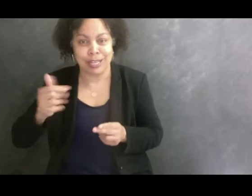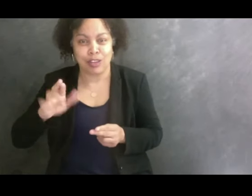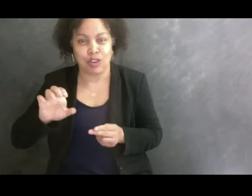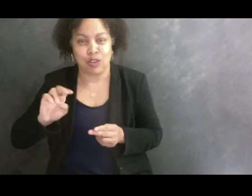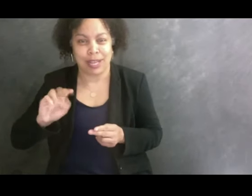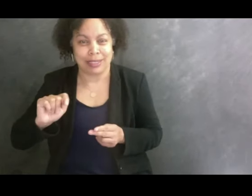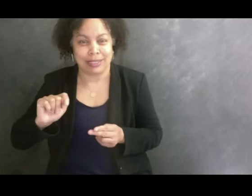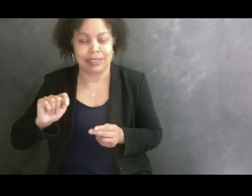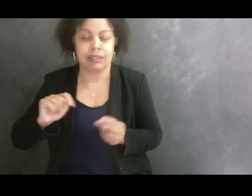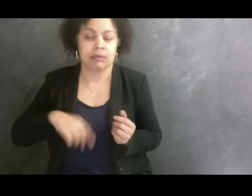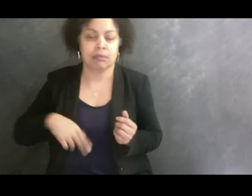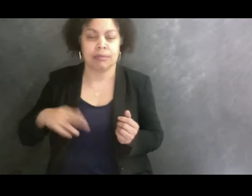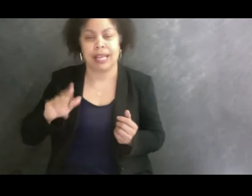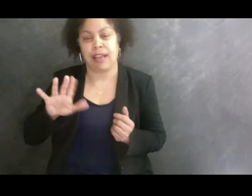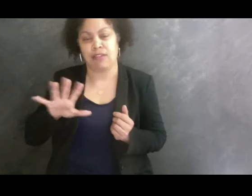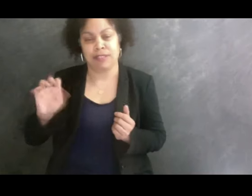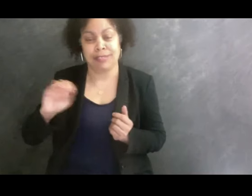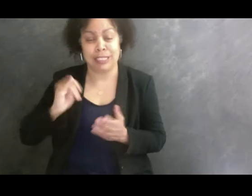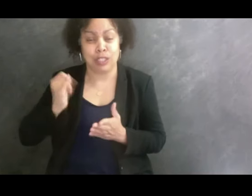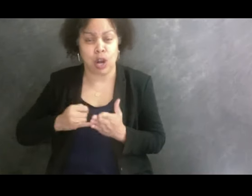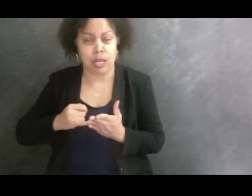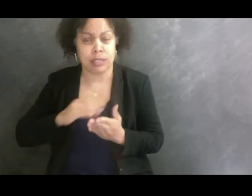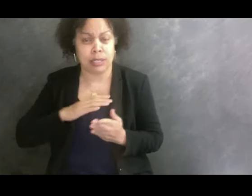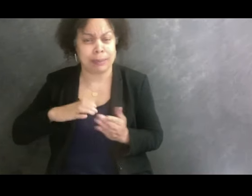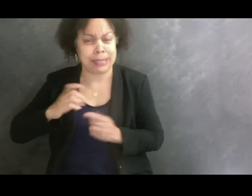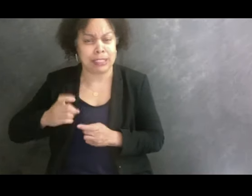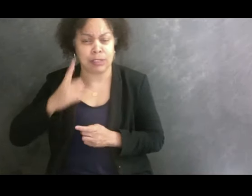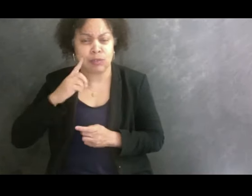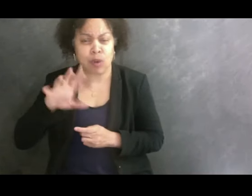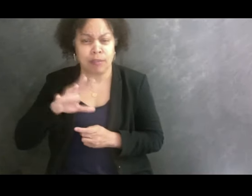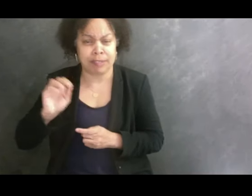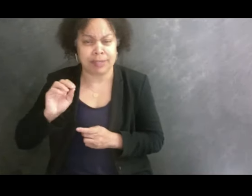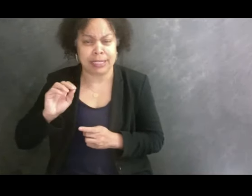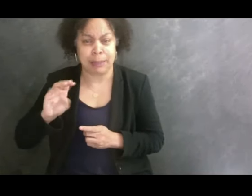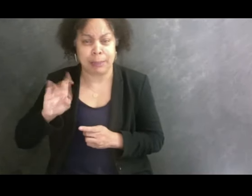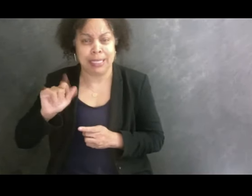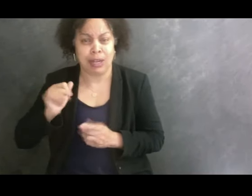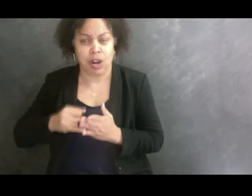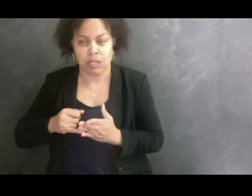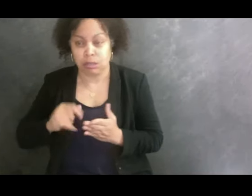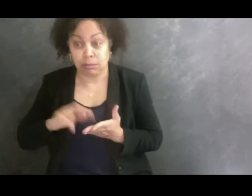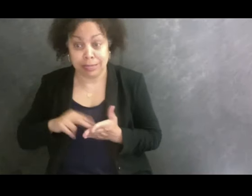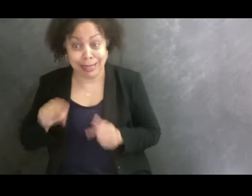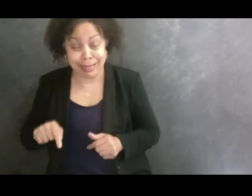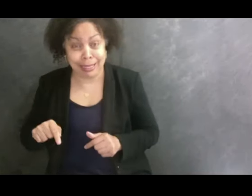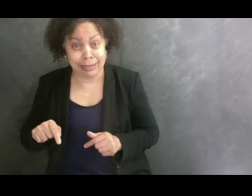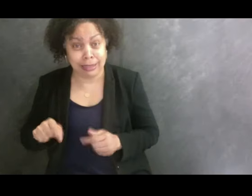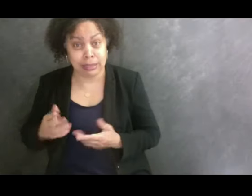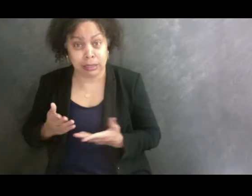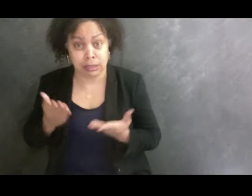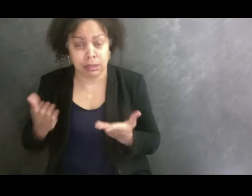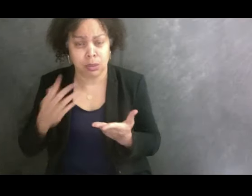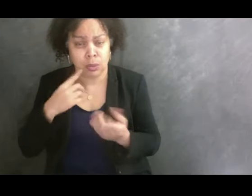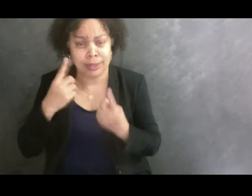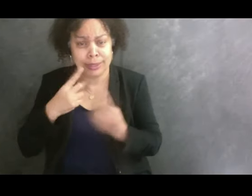50 Arts Commissions for Media Art. So this person asks, does the Hewlett 50C count as an application to creative capital, considering both are in the